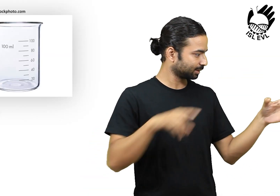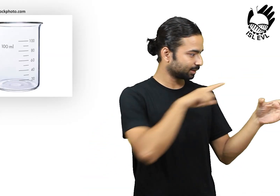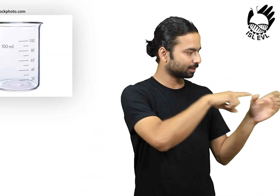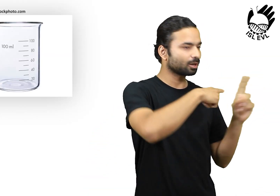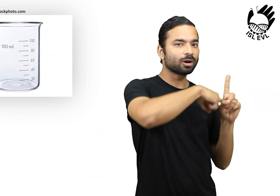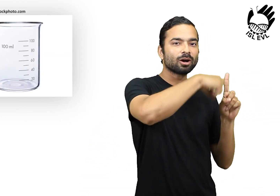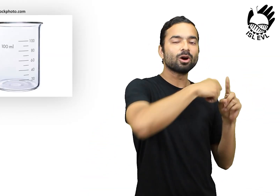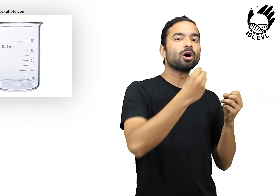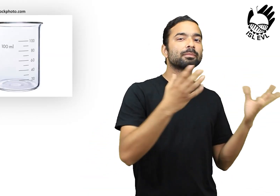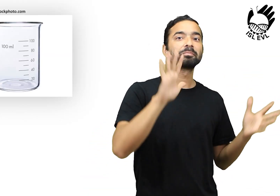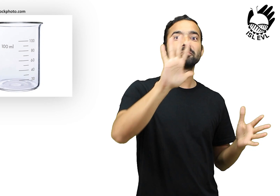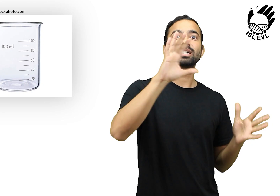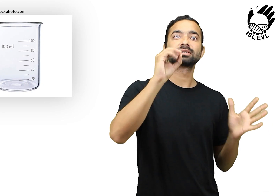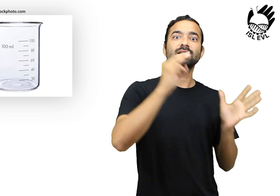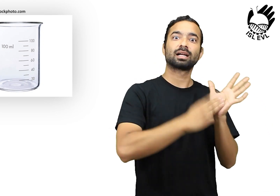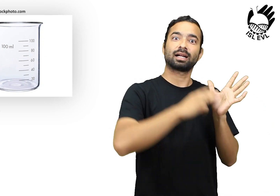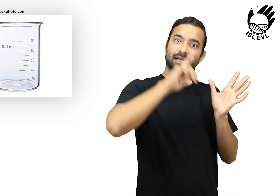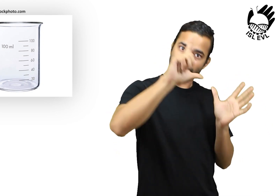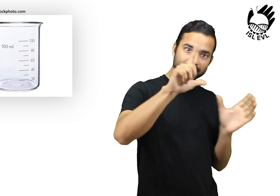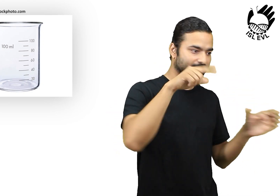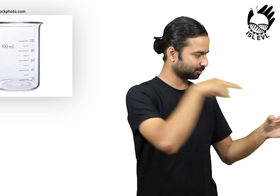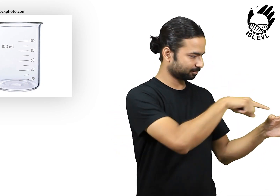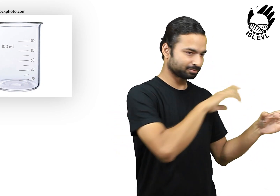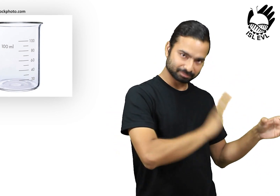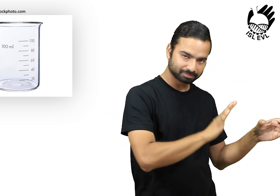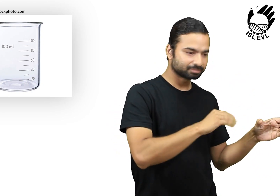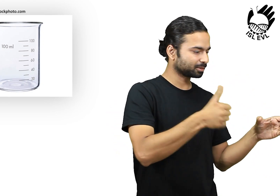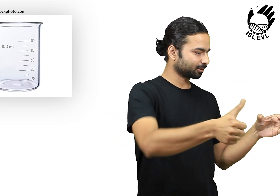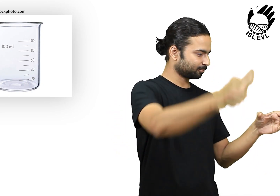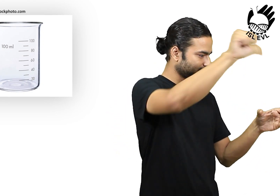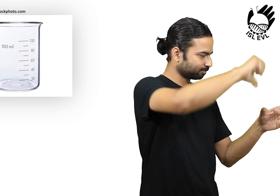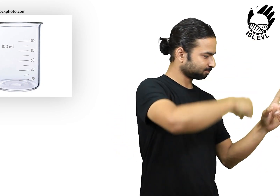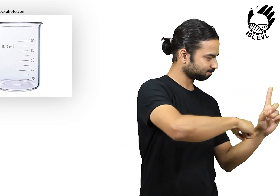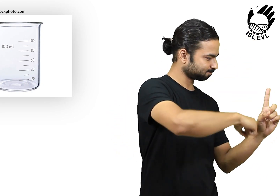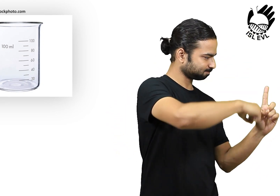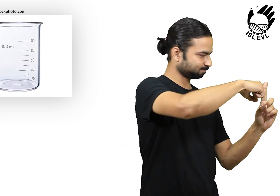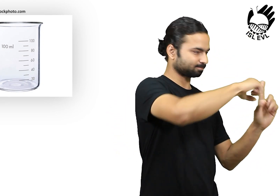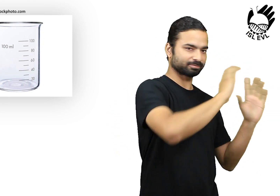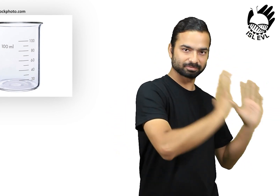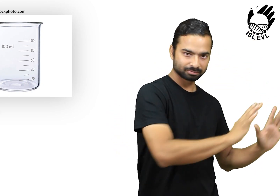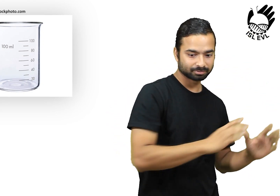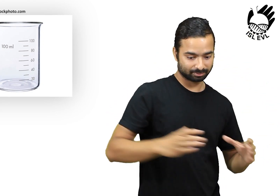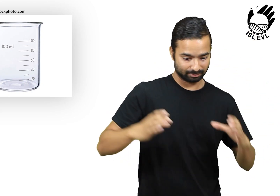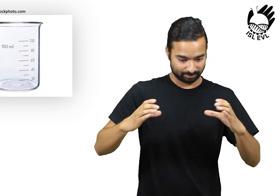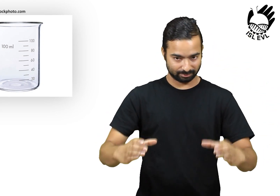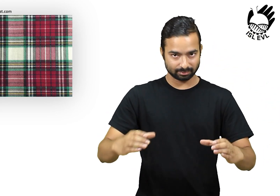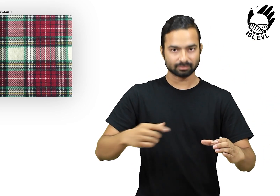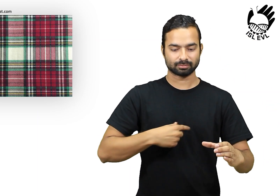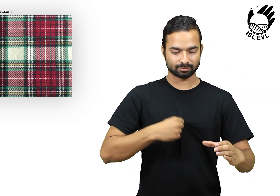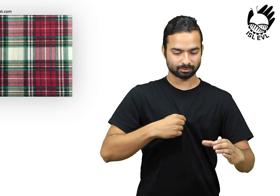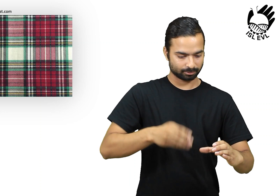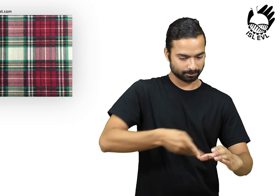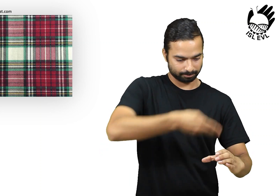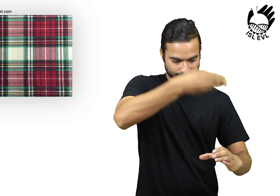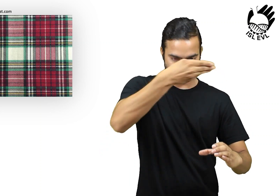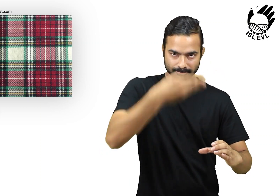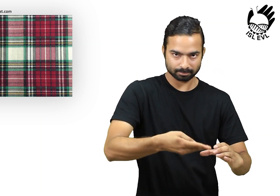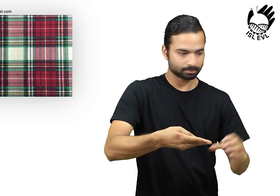slowly and gradually pour water 50 ml at a time into the center of the sample until